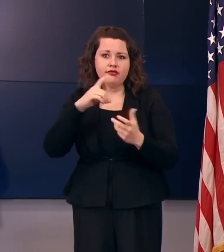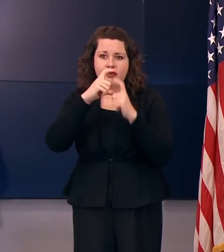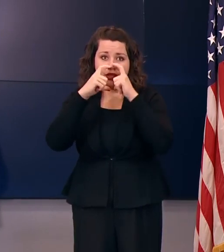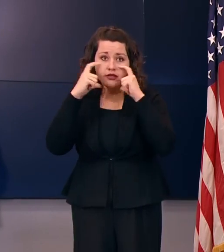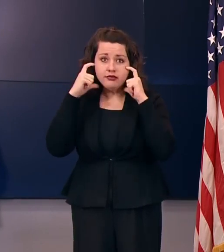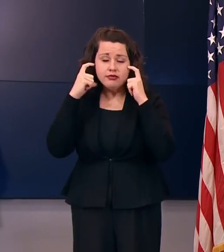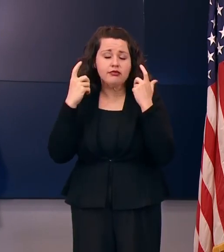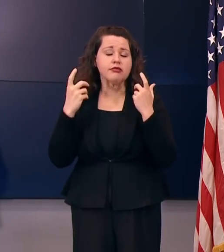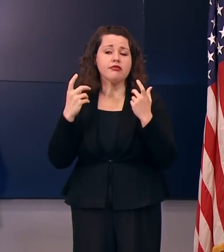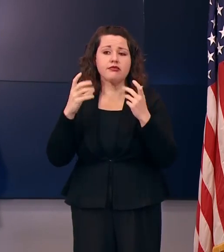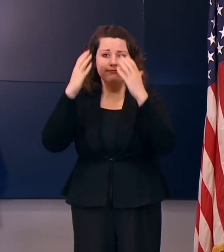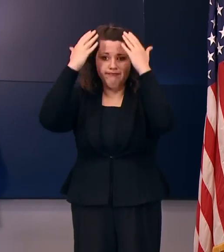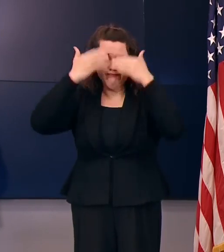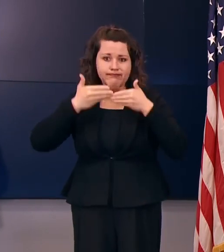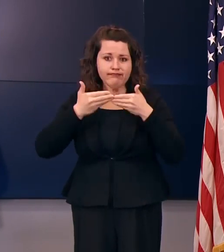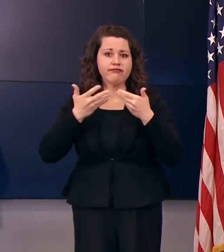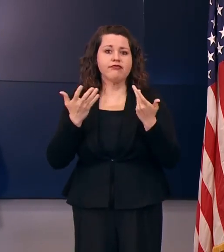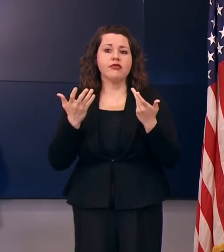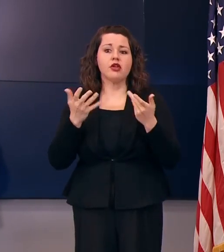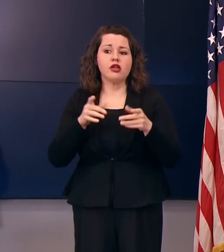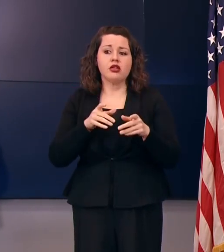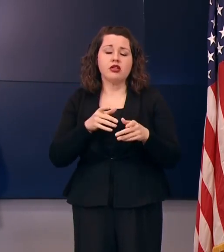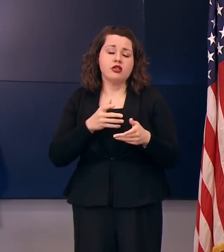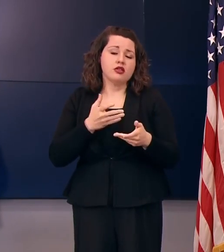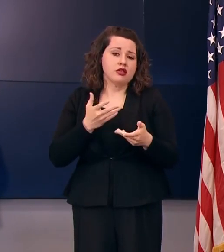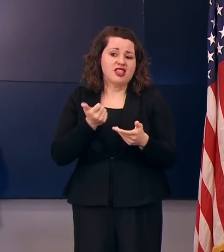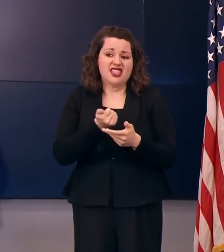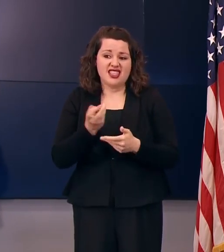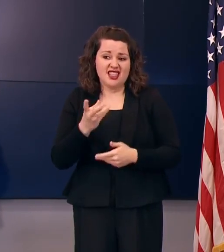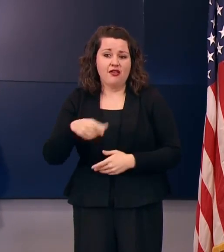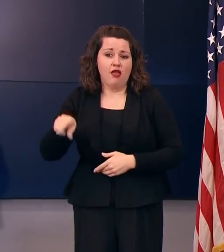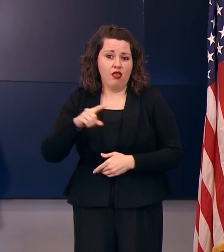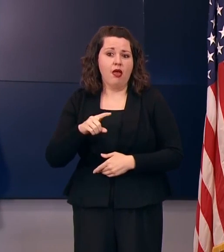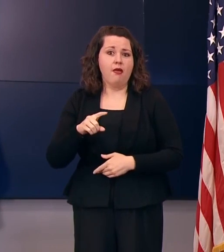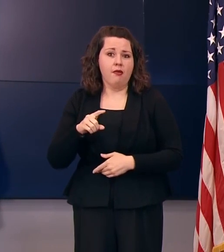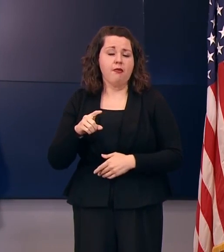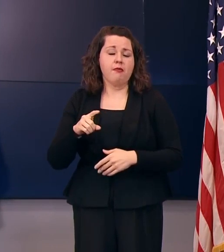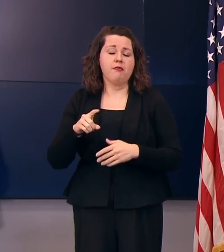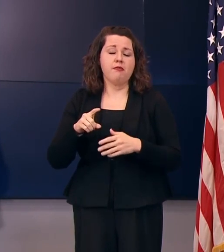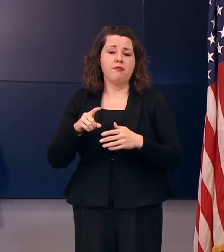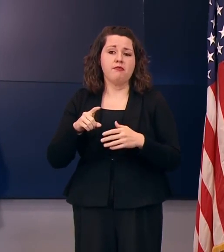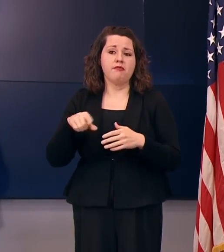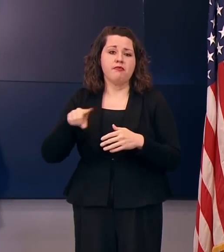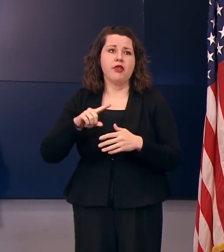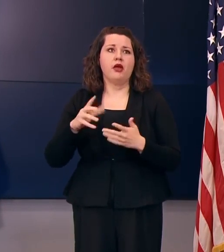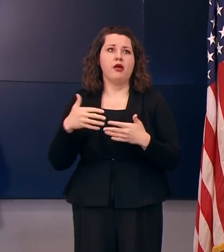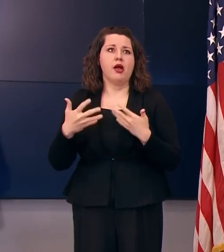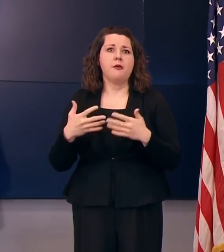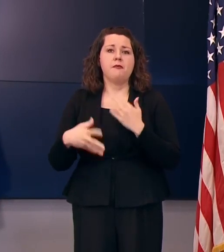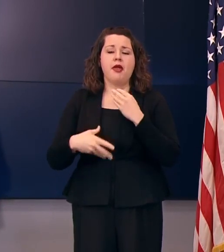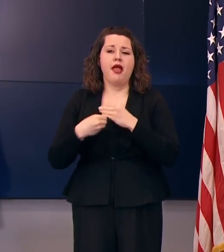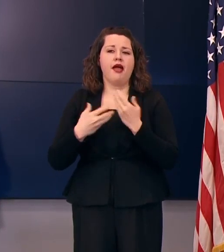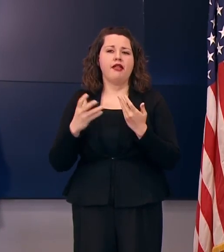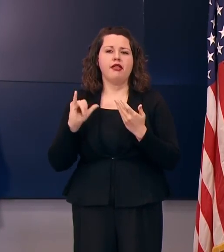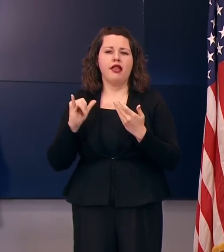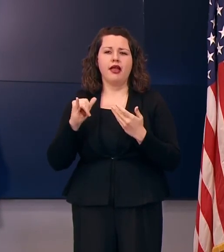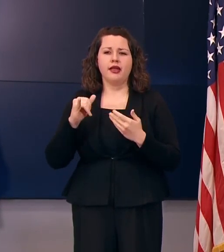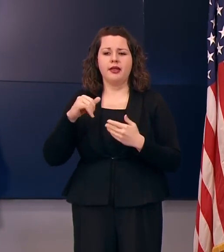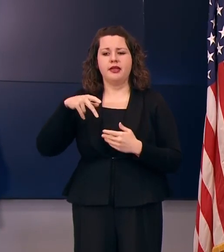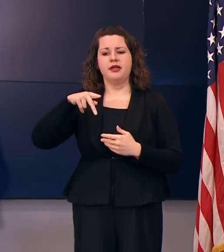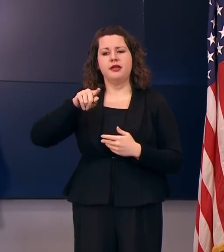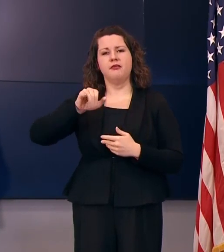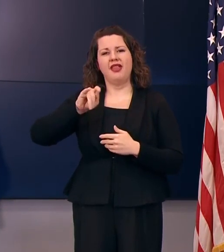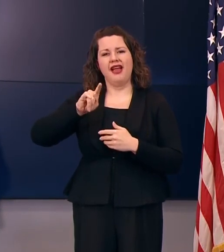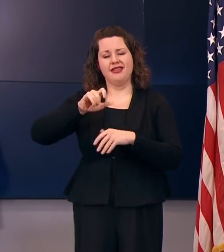masks and face shields. In addition to that, several of them are starting to put in kind of plastic